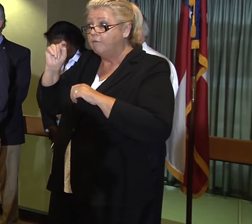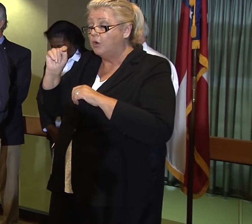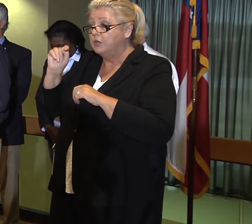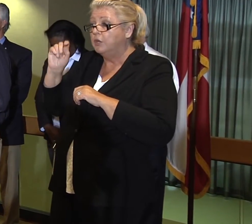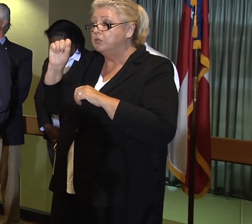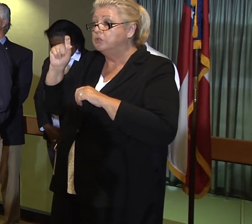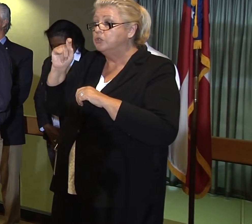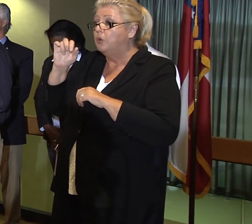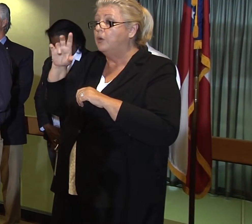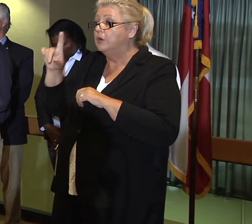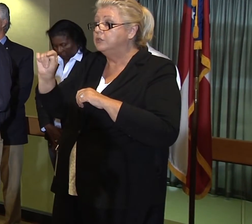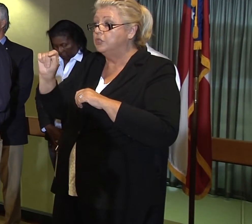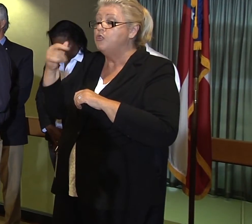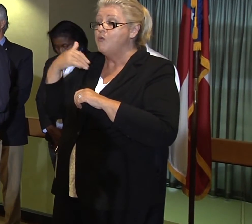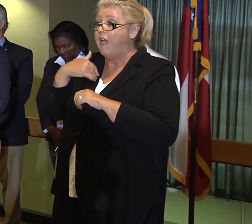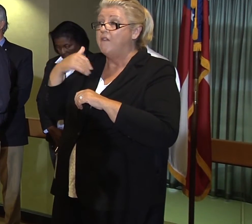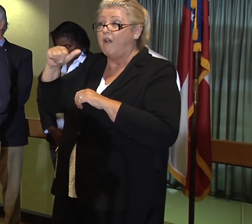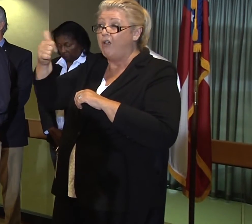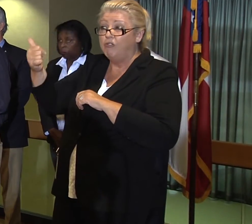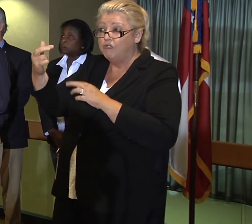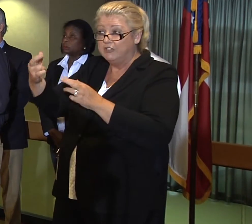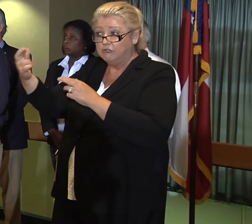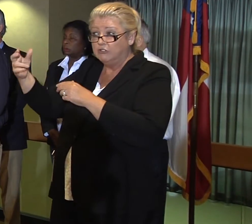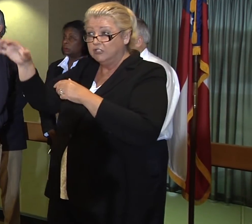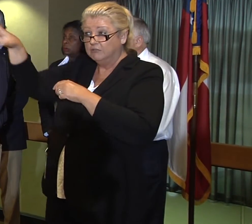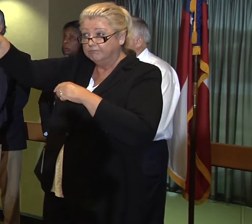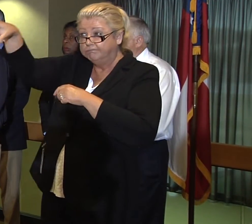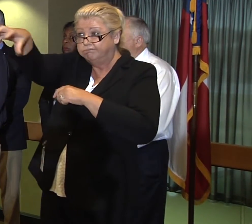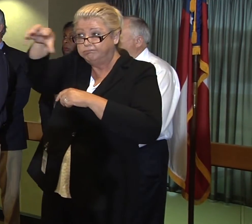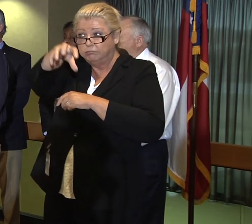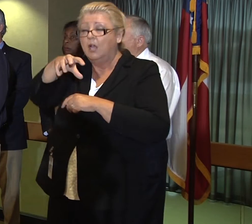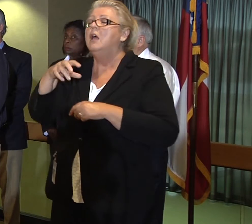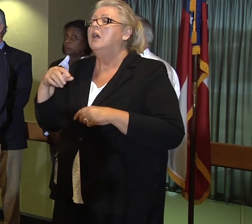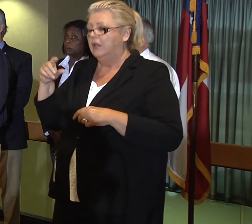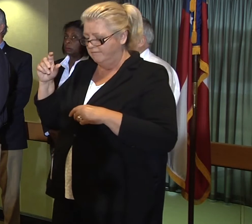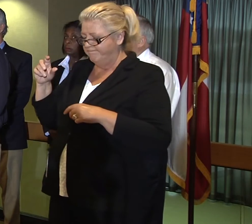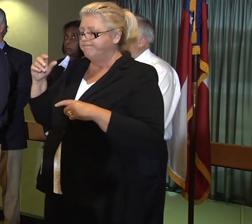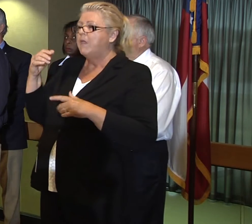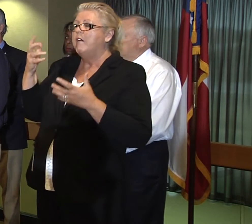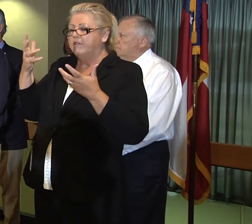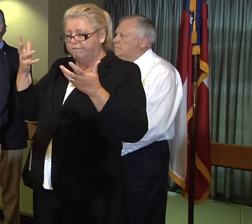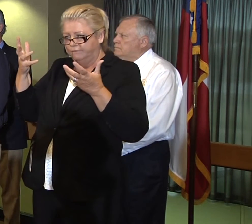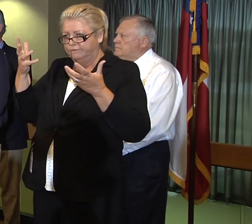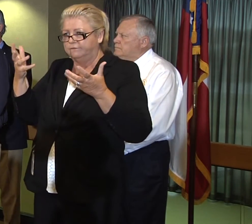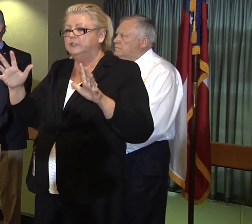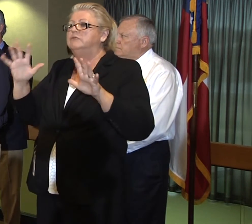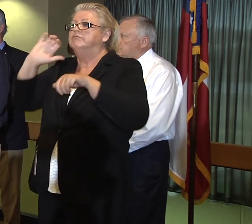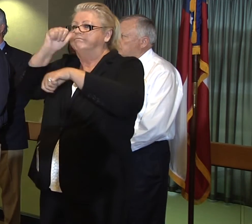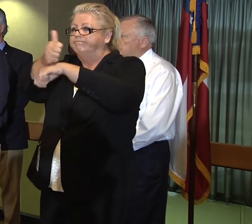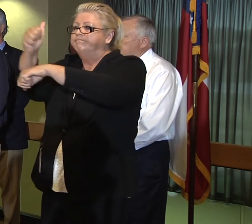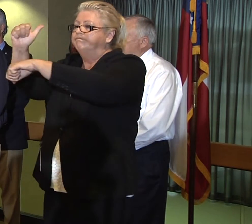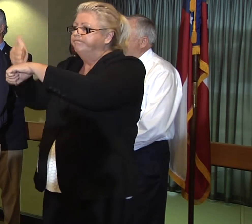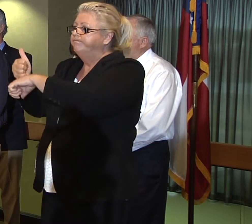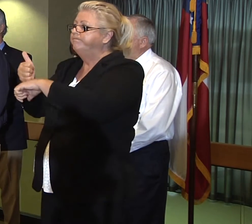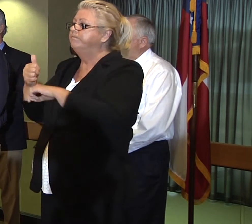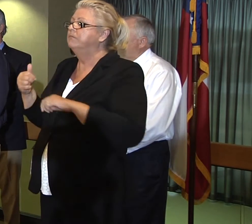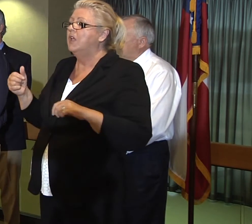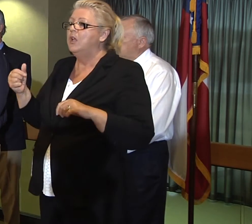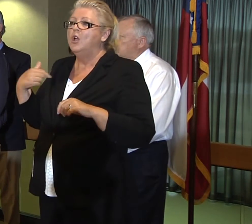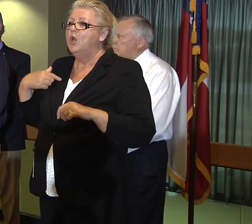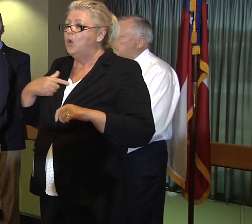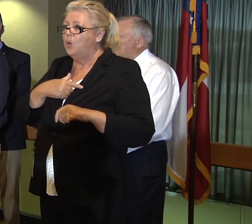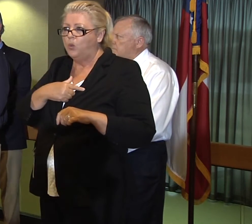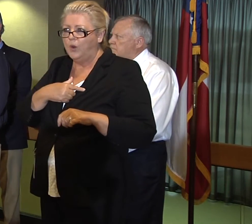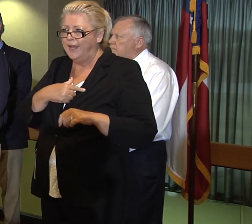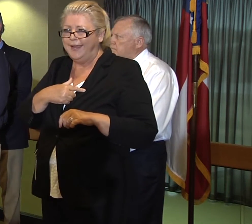resources placed just outside the danger zone that you brought in? Resources are forward deployed as necessary. We don't see,